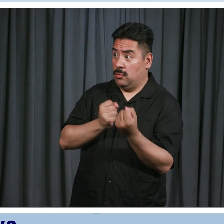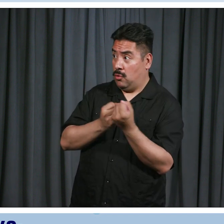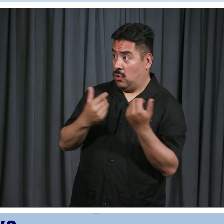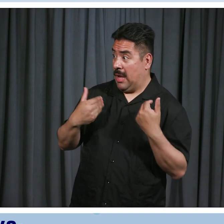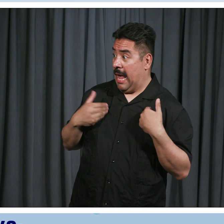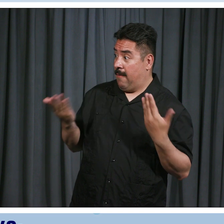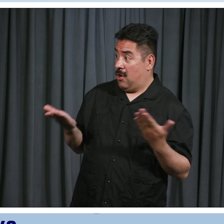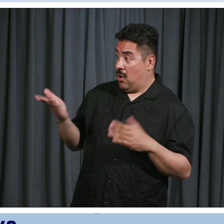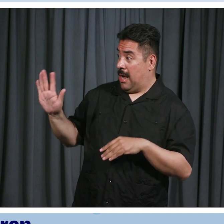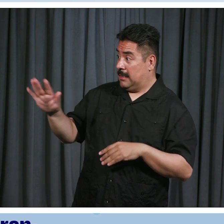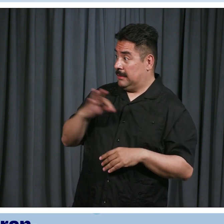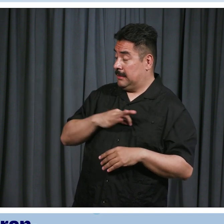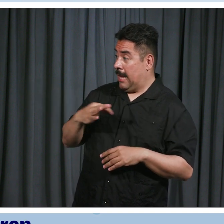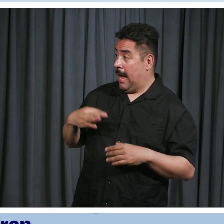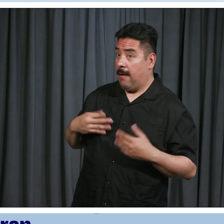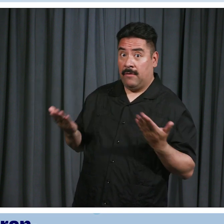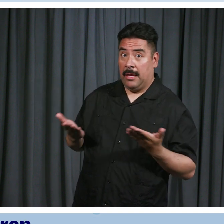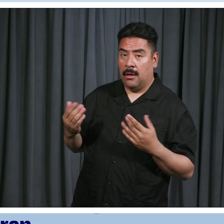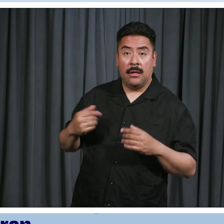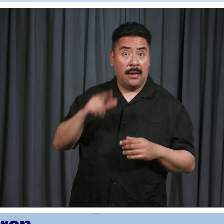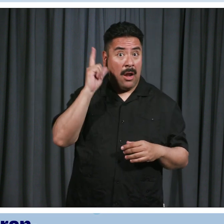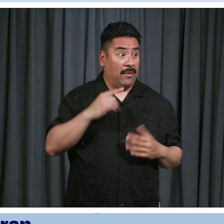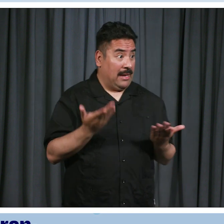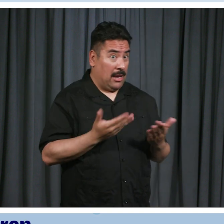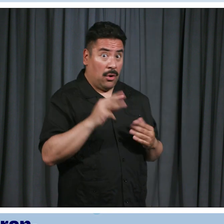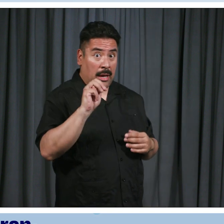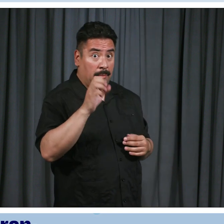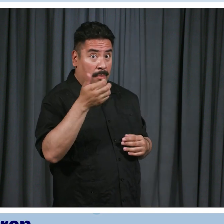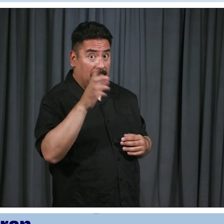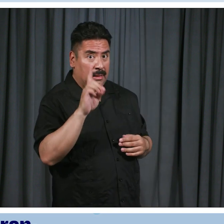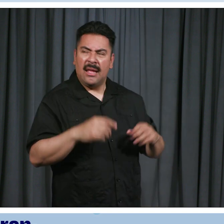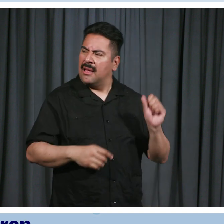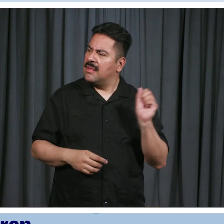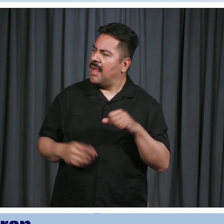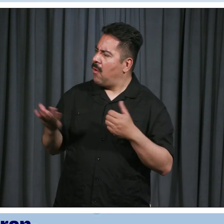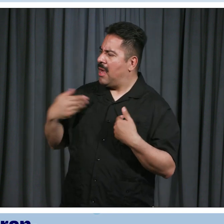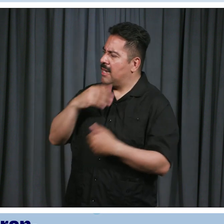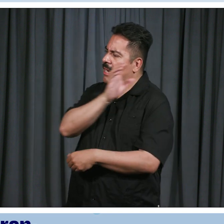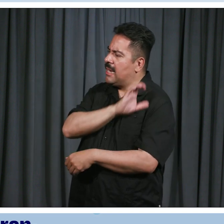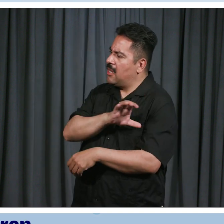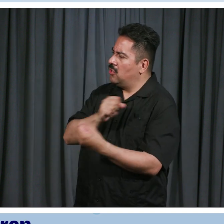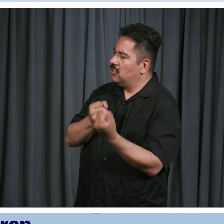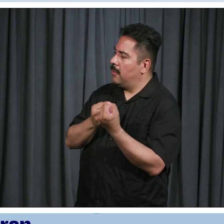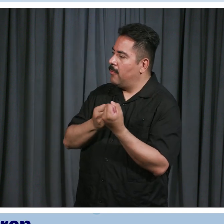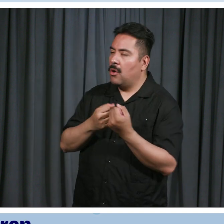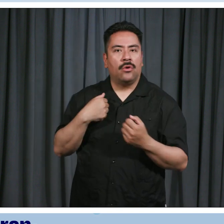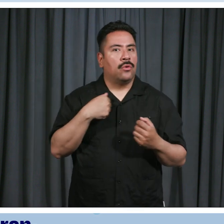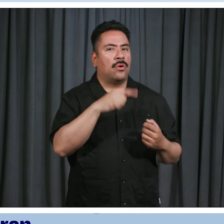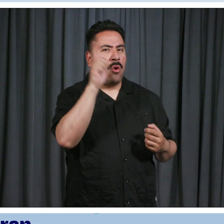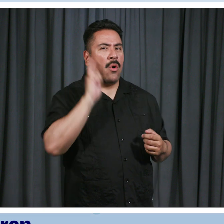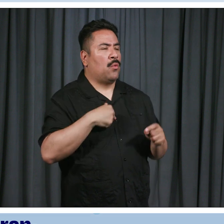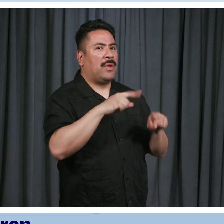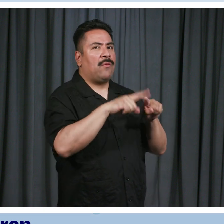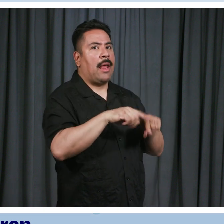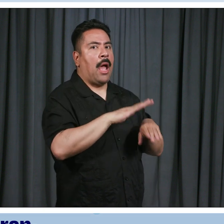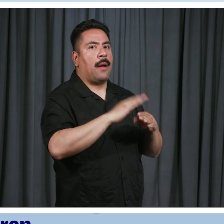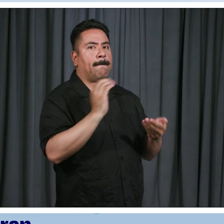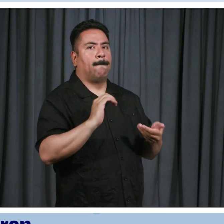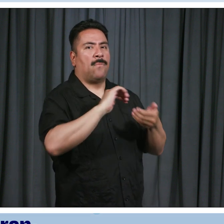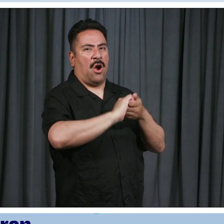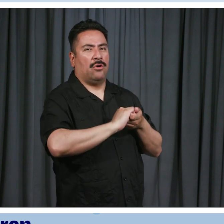on staff? Like here, for example, at MOPD, I mean, we rely on our partners quite a bit to